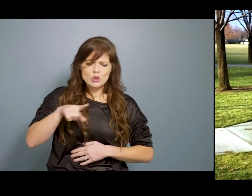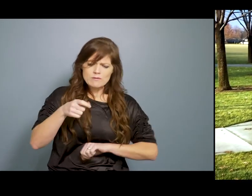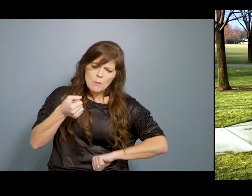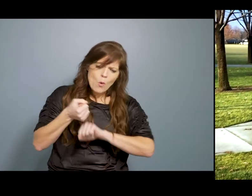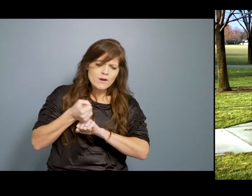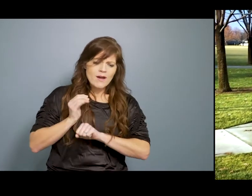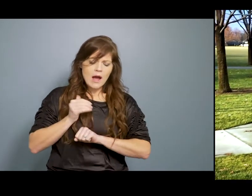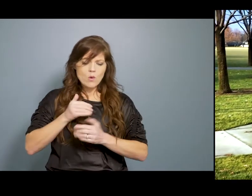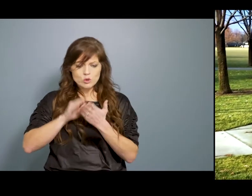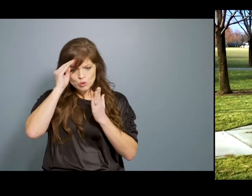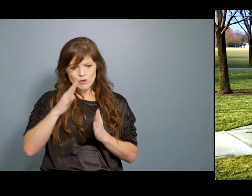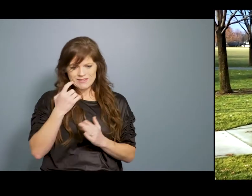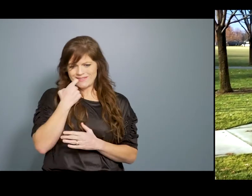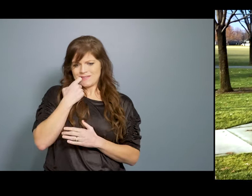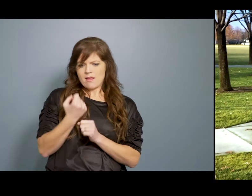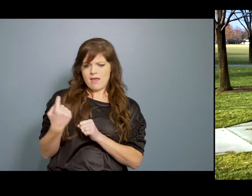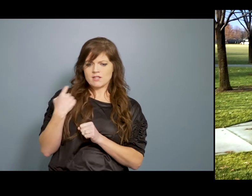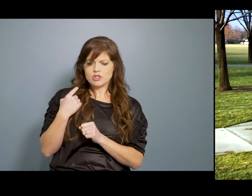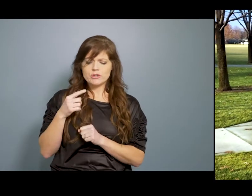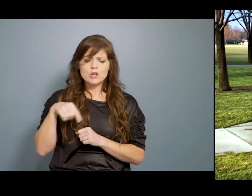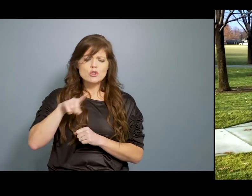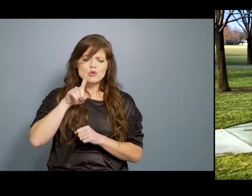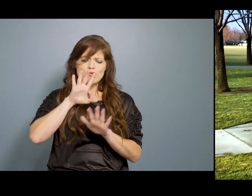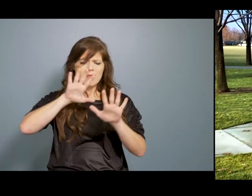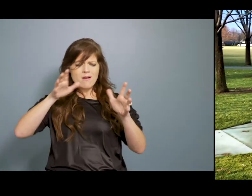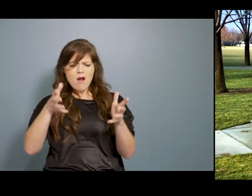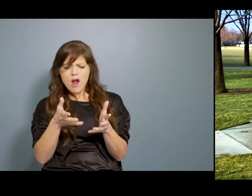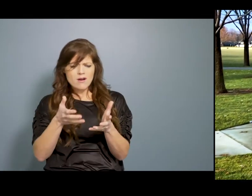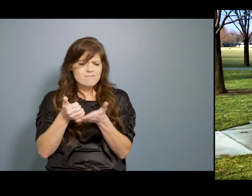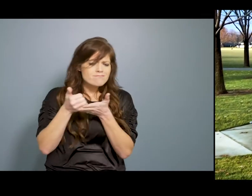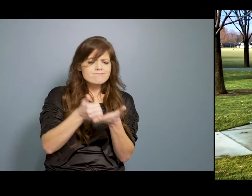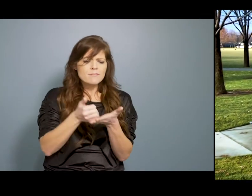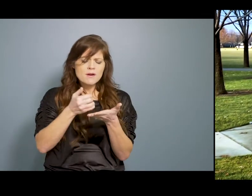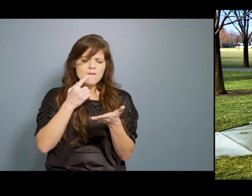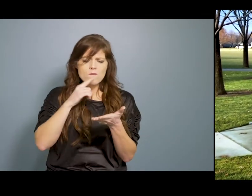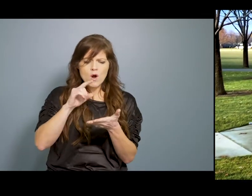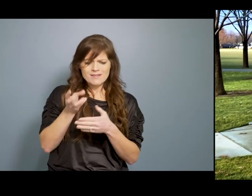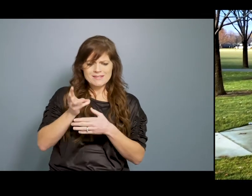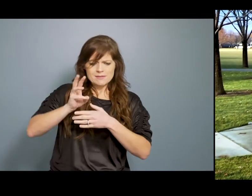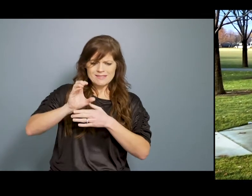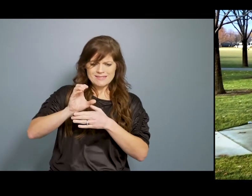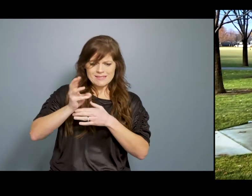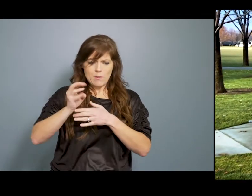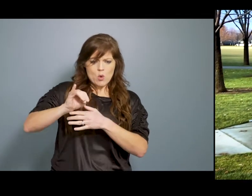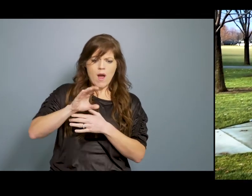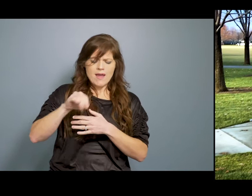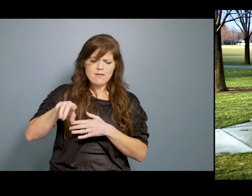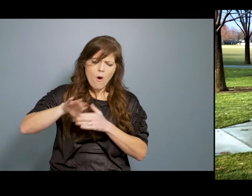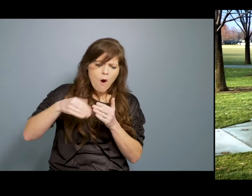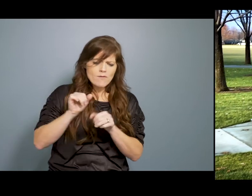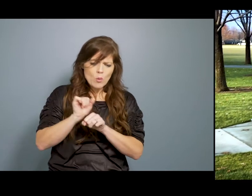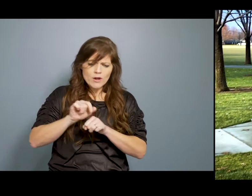year. You embody the culture at the College of Western Idaho and make such a difference in the work that you do day in and day